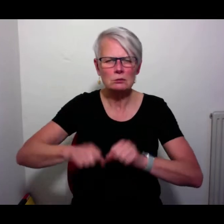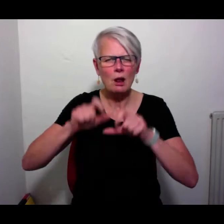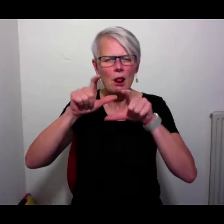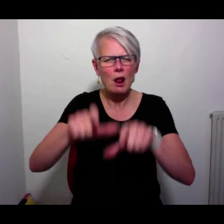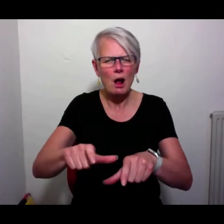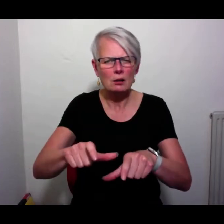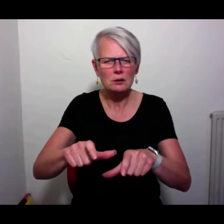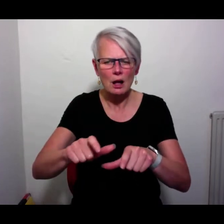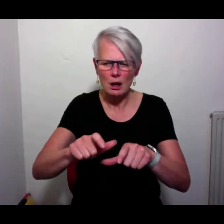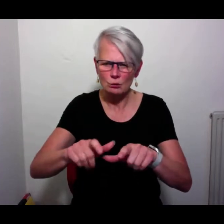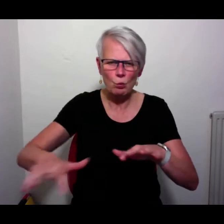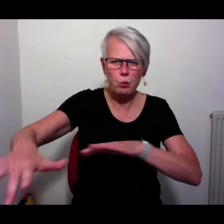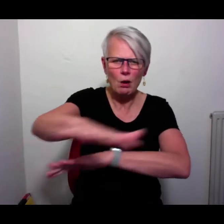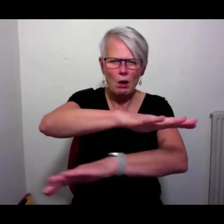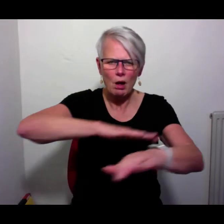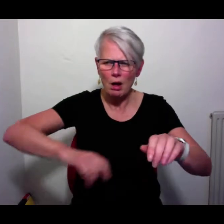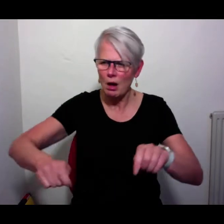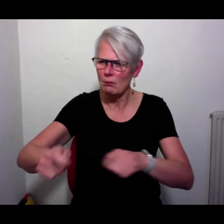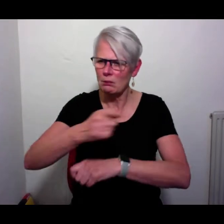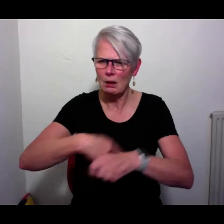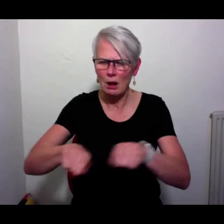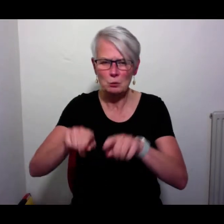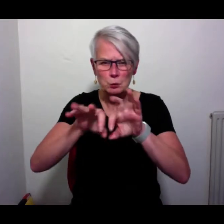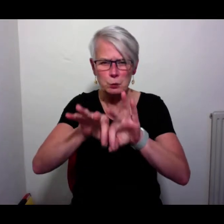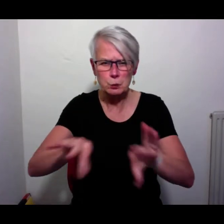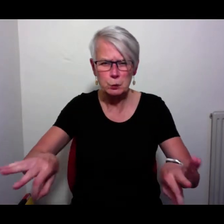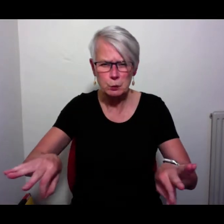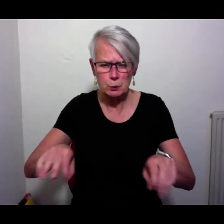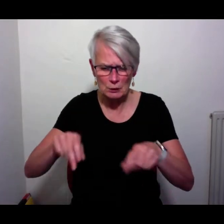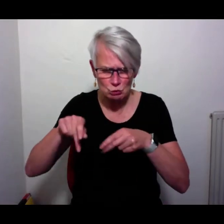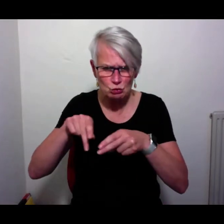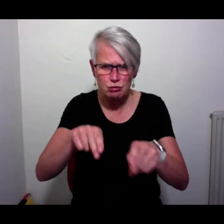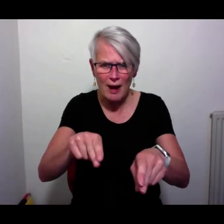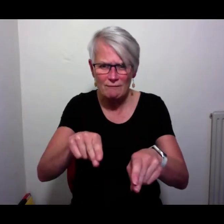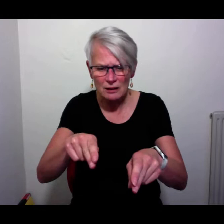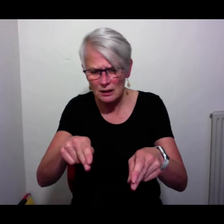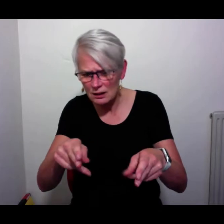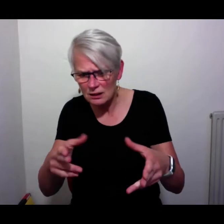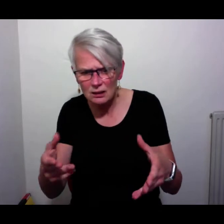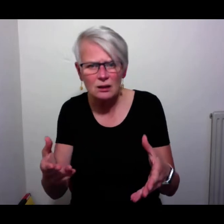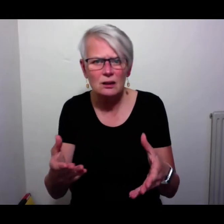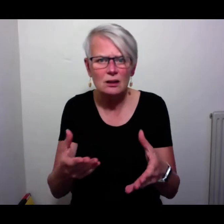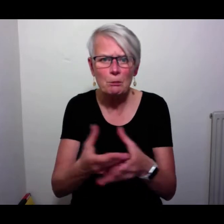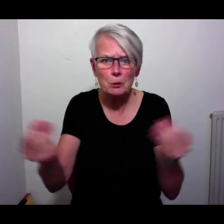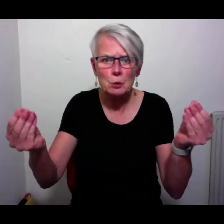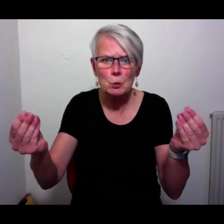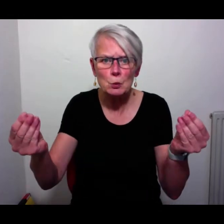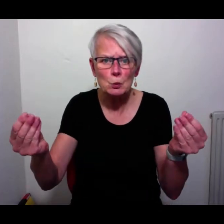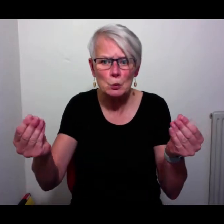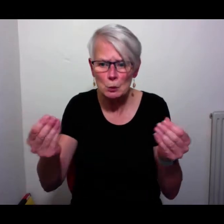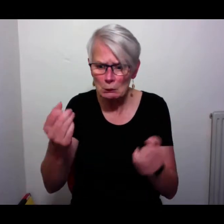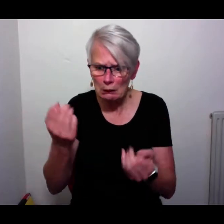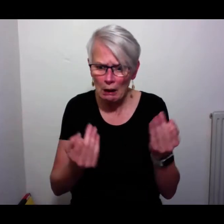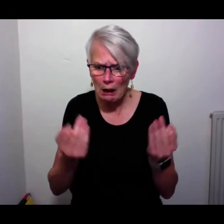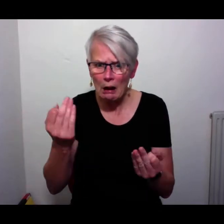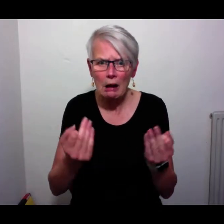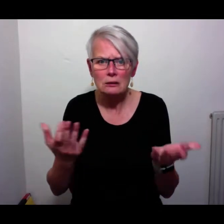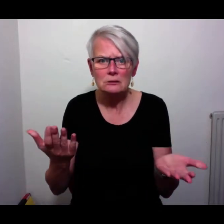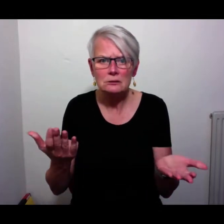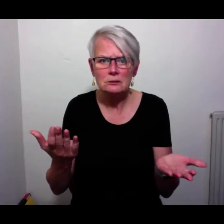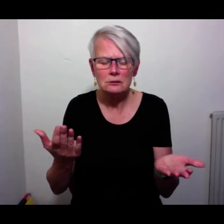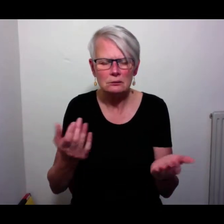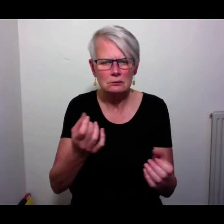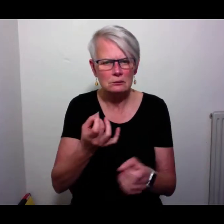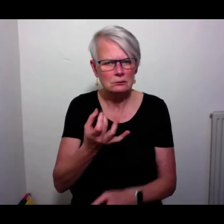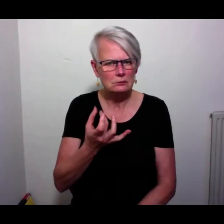silent, didn't it? There wasn't a bloody beat from the road. All that traffic just gone. It was